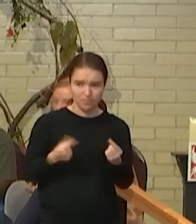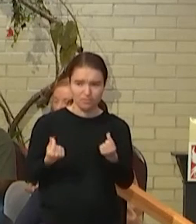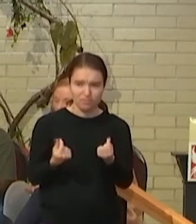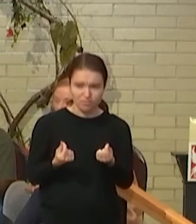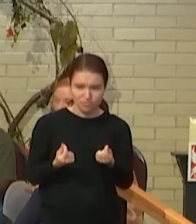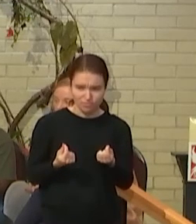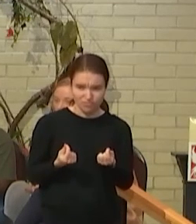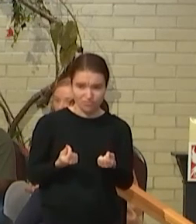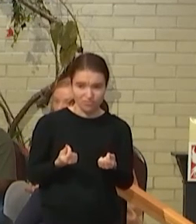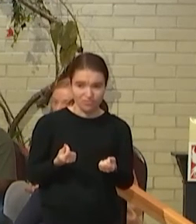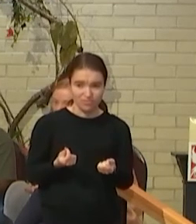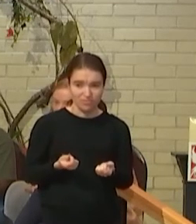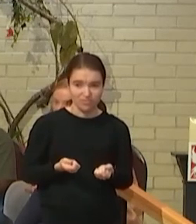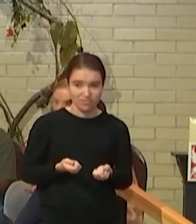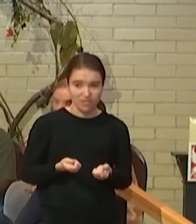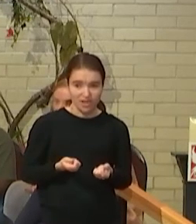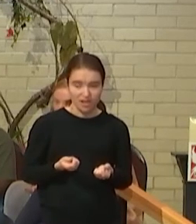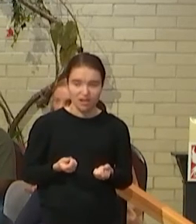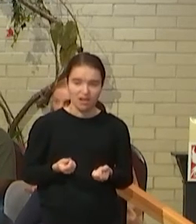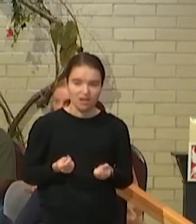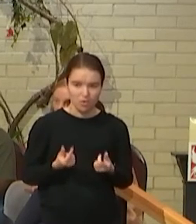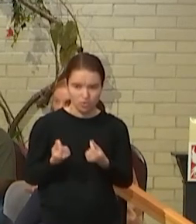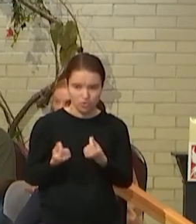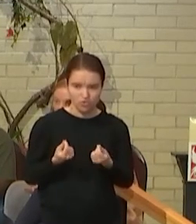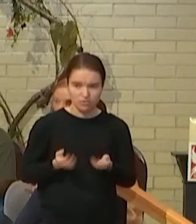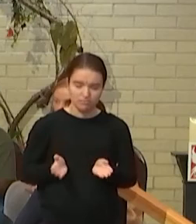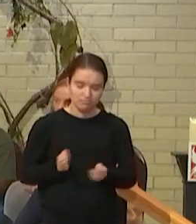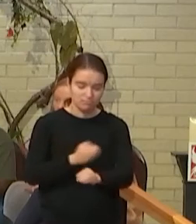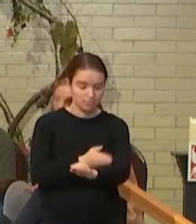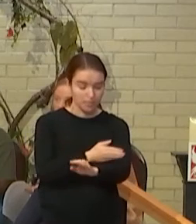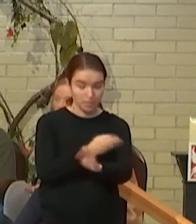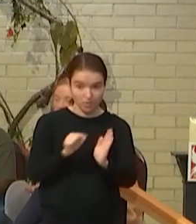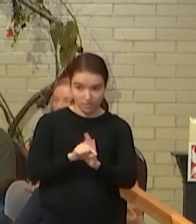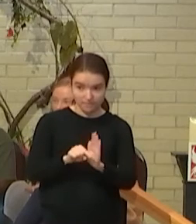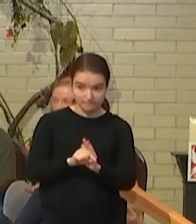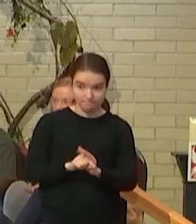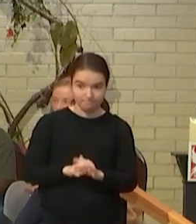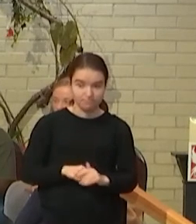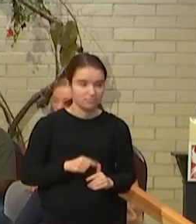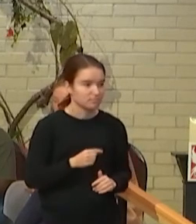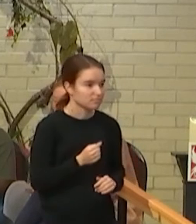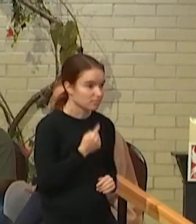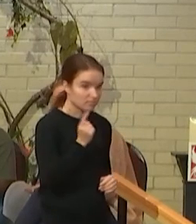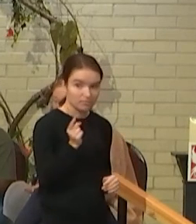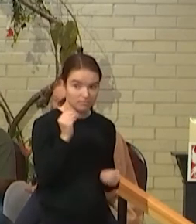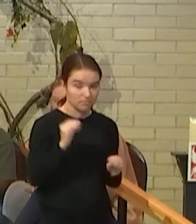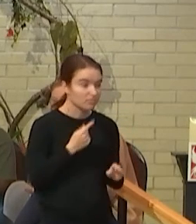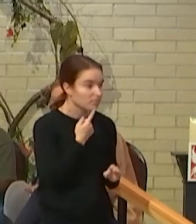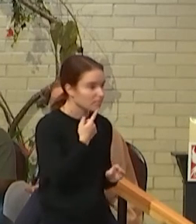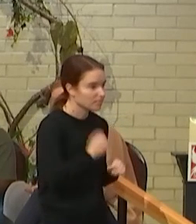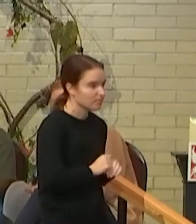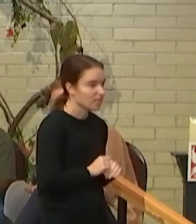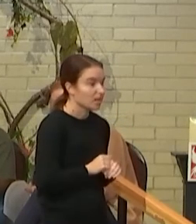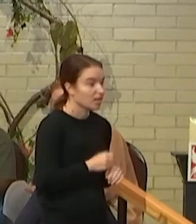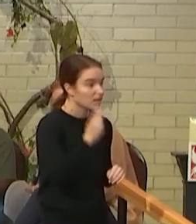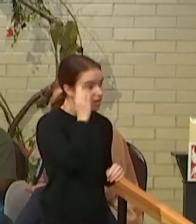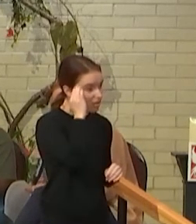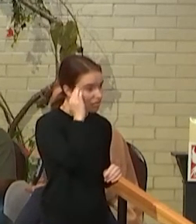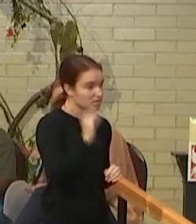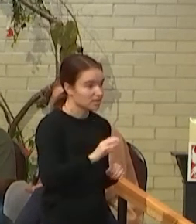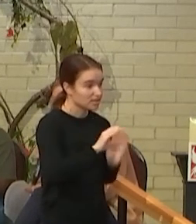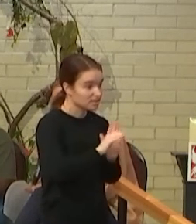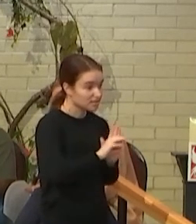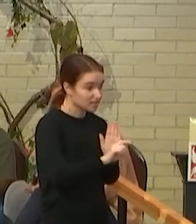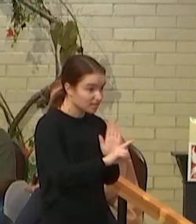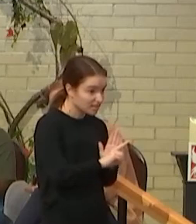do? We have a lot of time left of the semester. What can I do to improve? And she looked at me and she had said, you know, C's and D's, Kyra, like